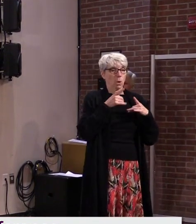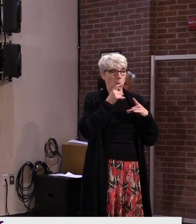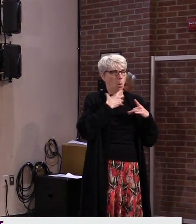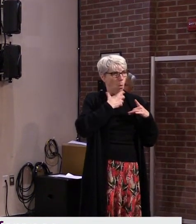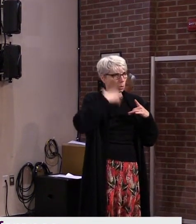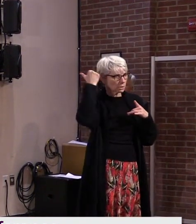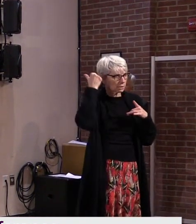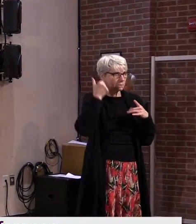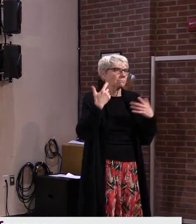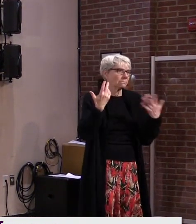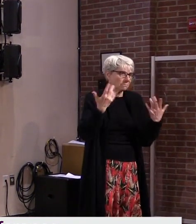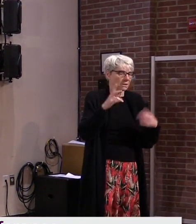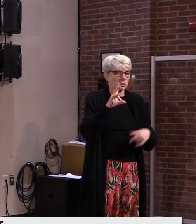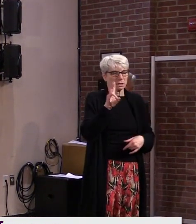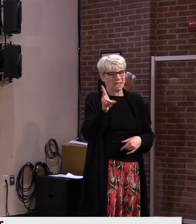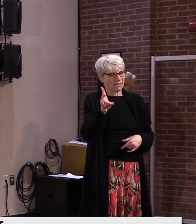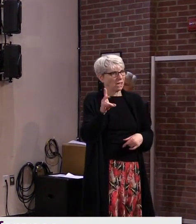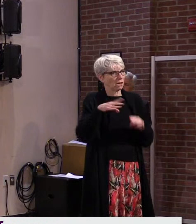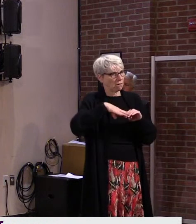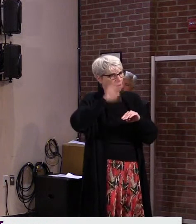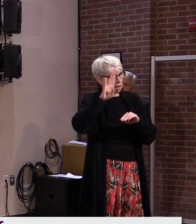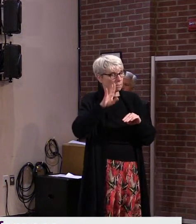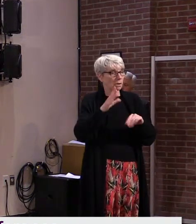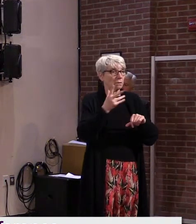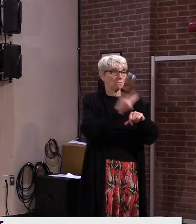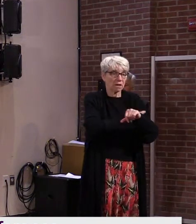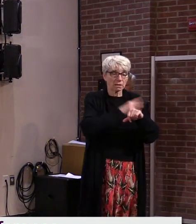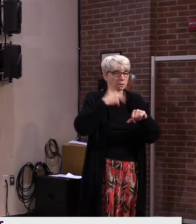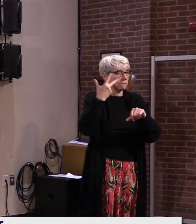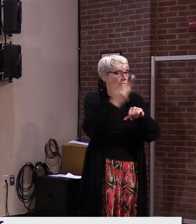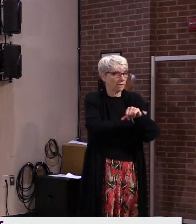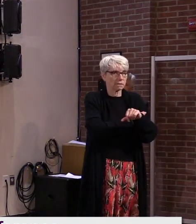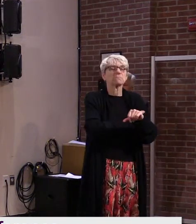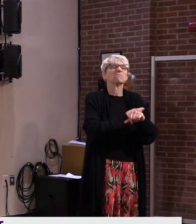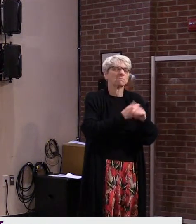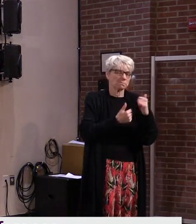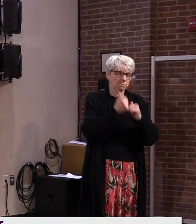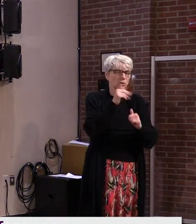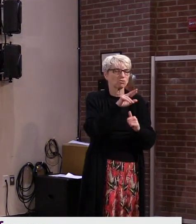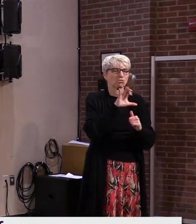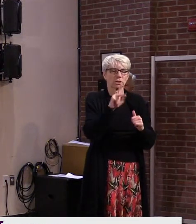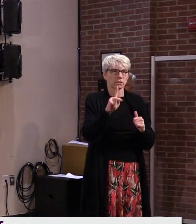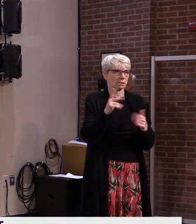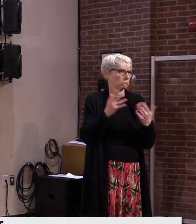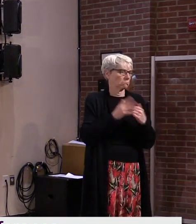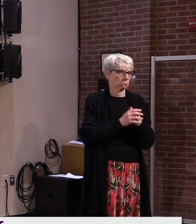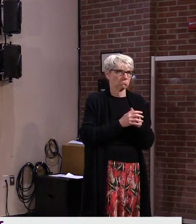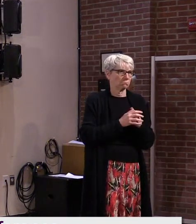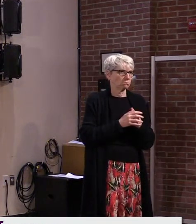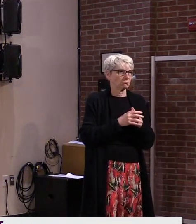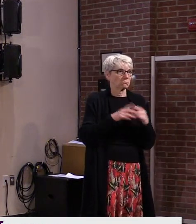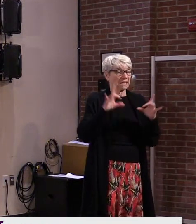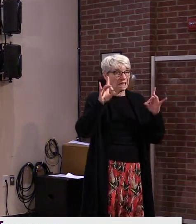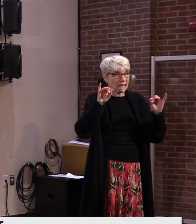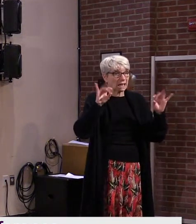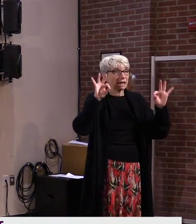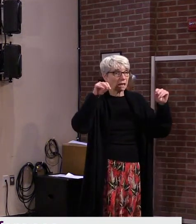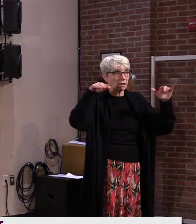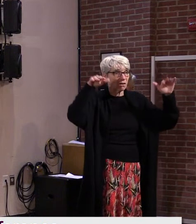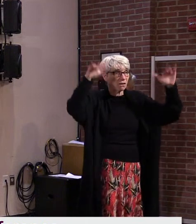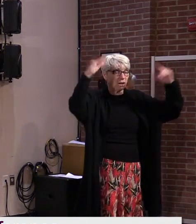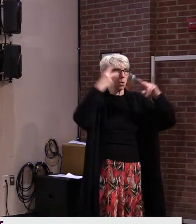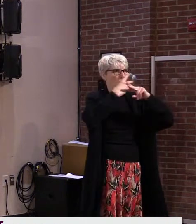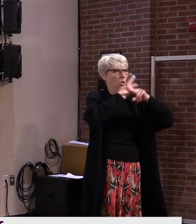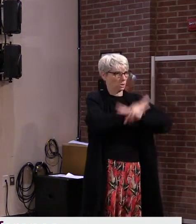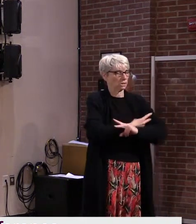Those that are, in their 70s, whether vaccinated or not, have the highest risk or increased risk, and same as you go up to those in their 80s and so forth and so on.